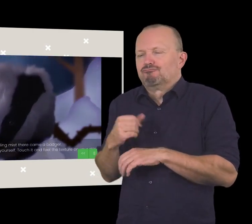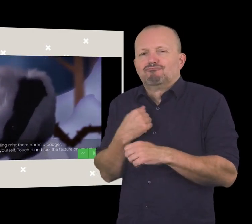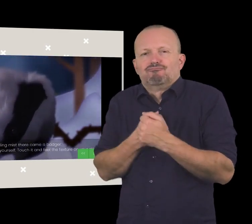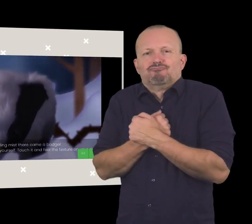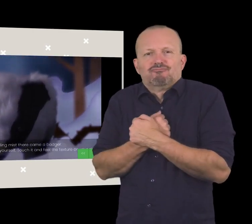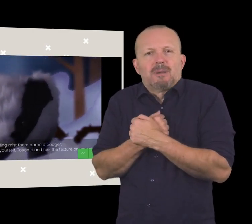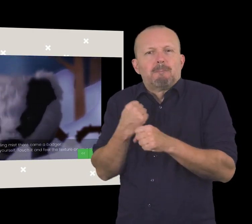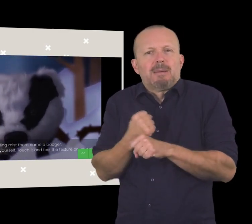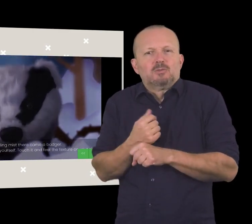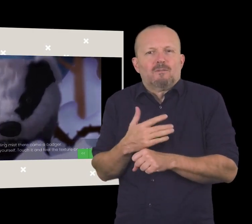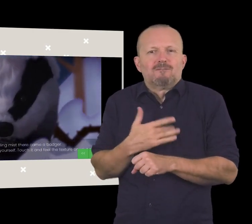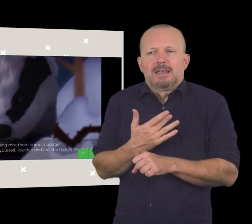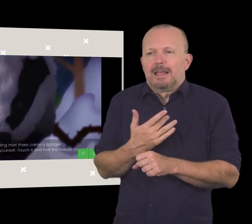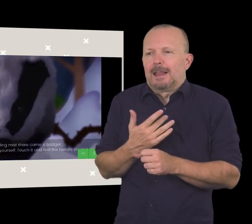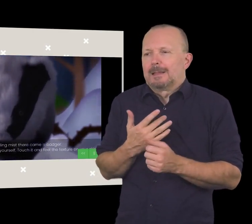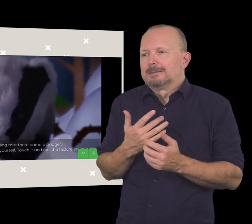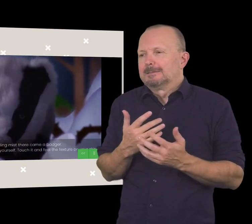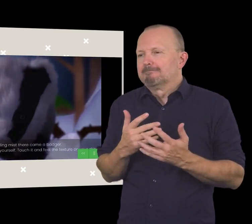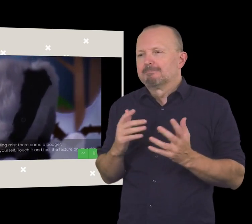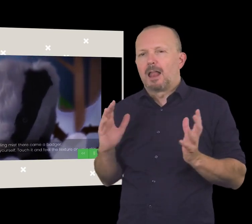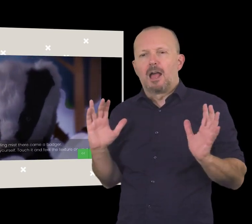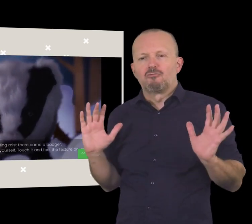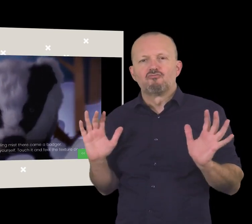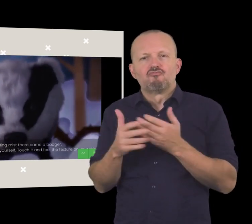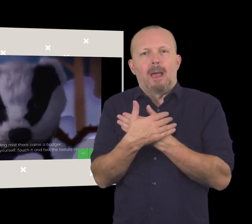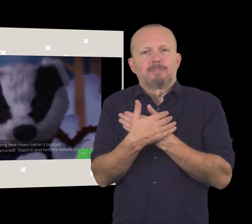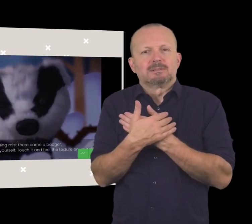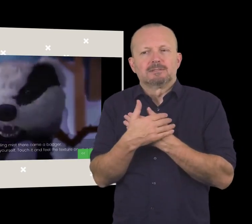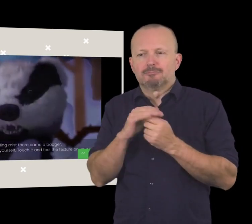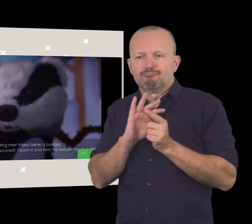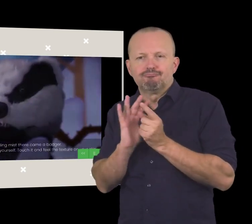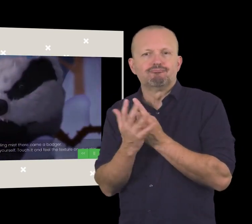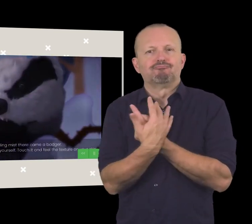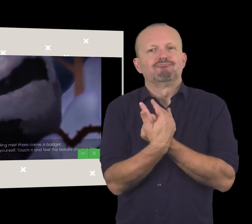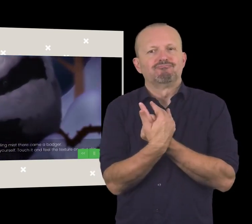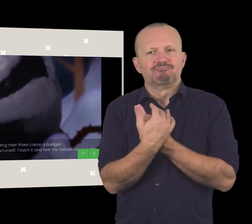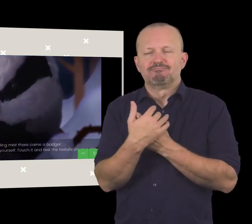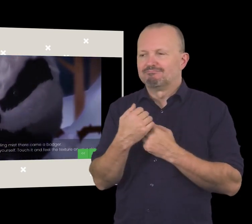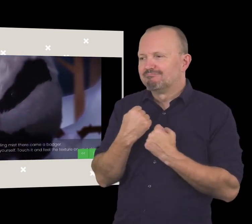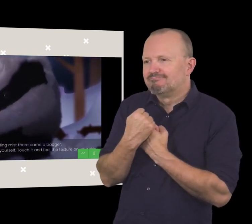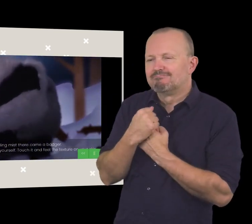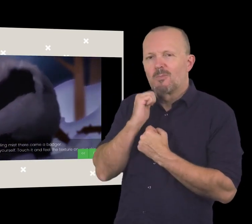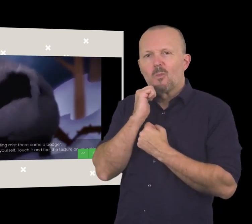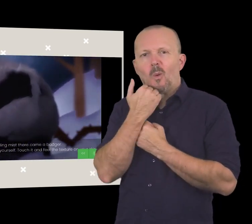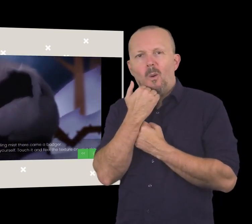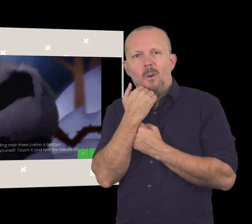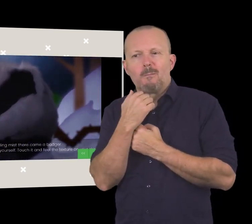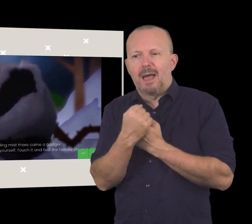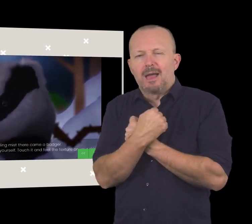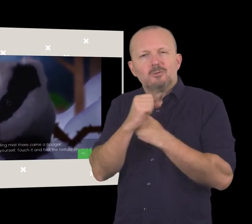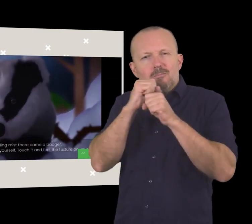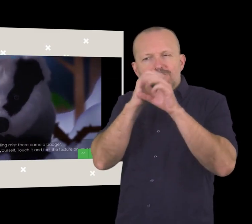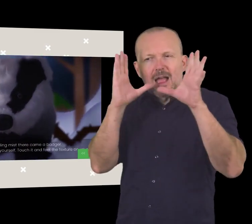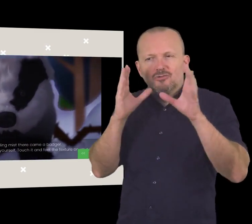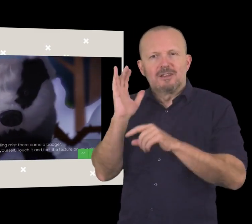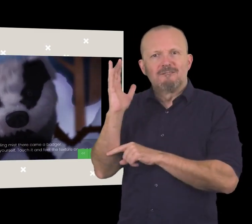just love feeling the texture of this. It just makes you feel enveloped in this